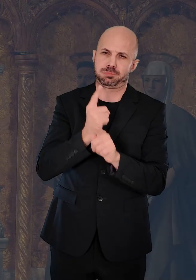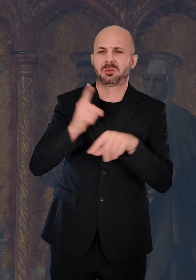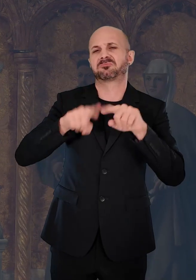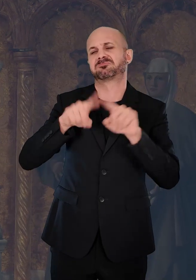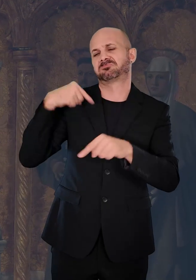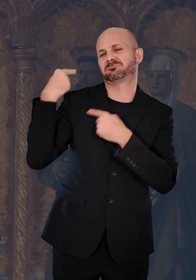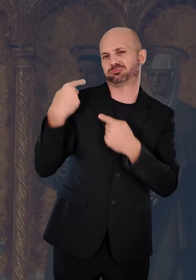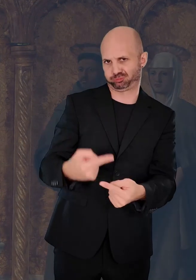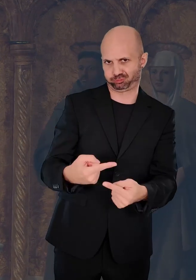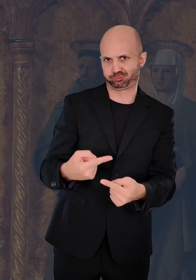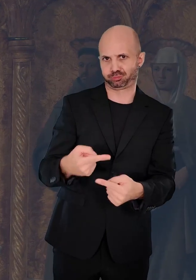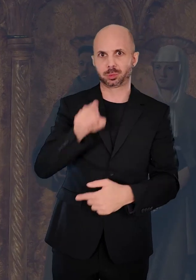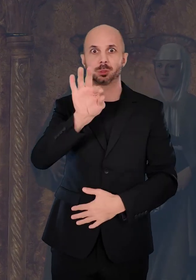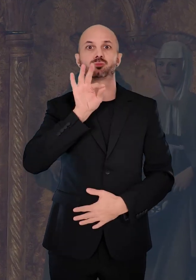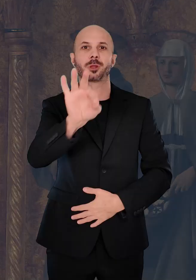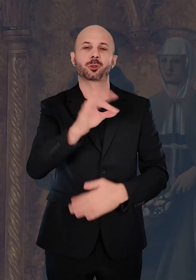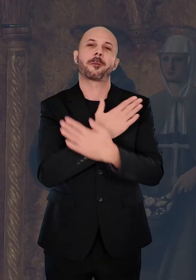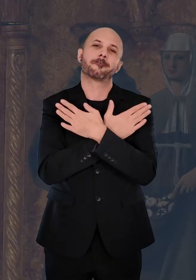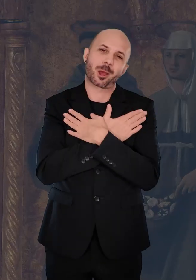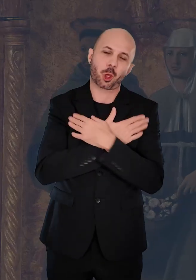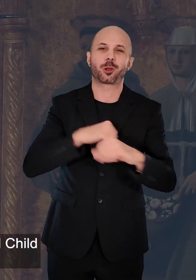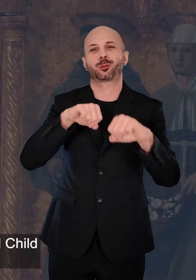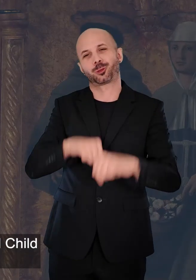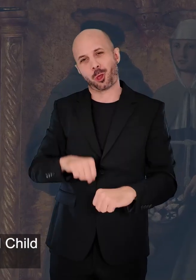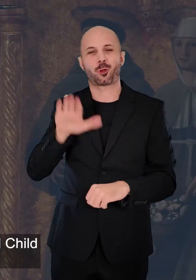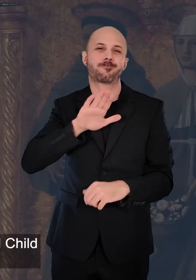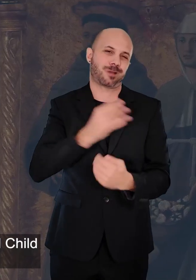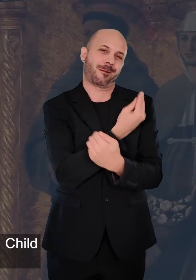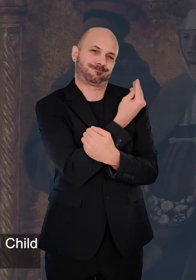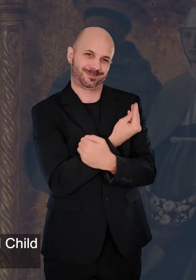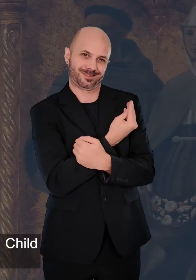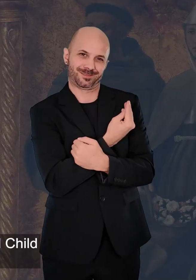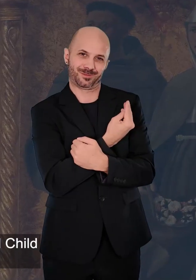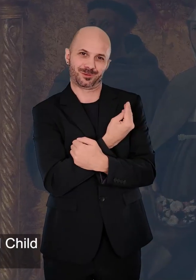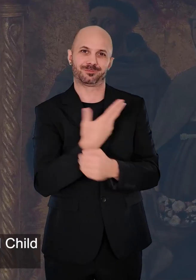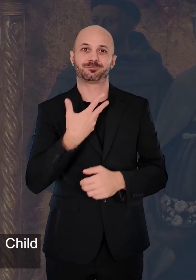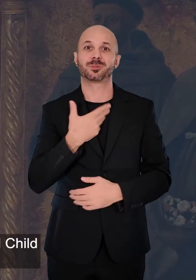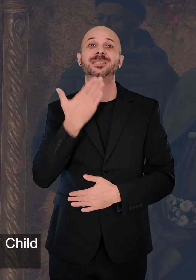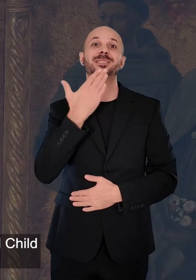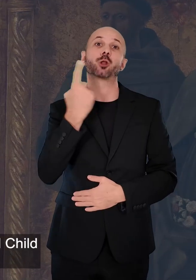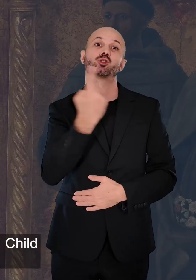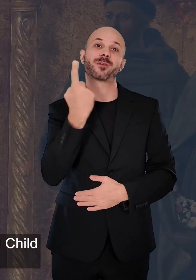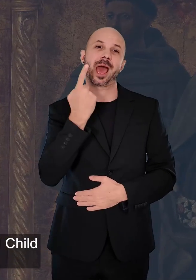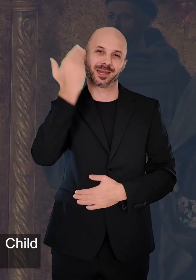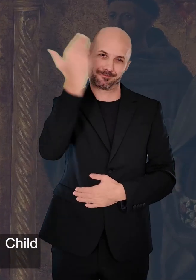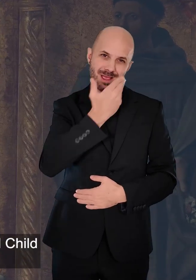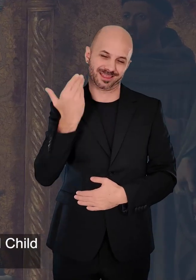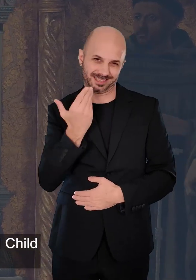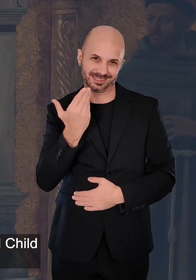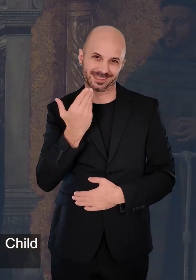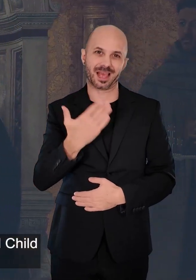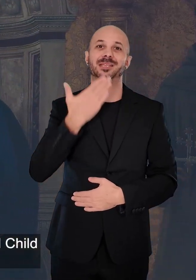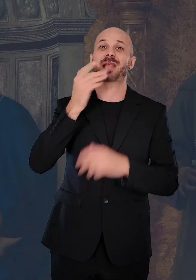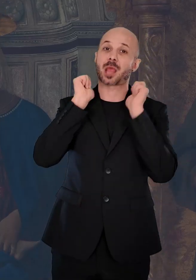The central register, with a traditional gold background, depicts the Virgin and Child enthroned in